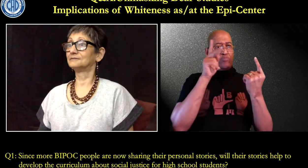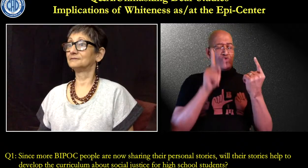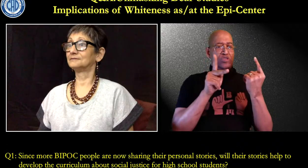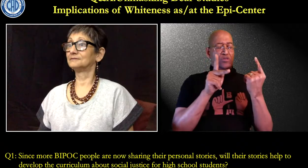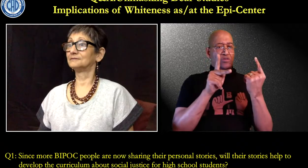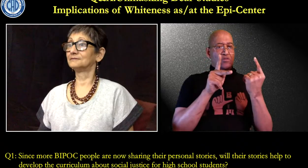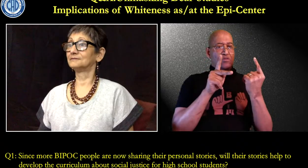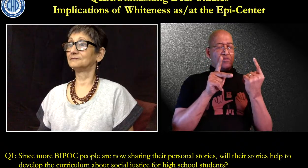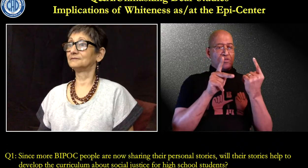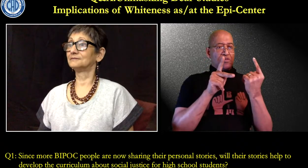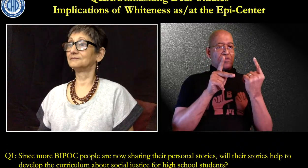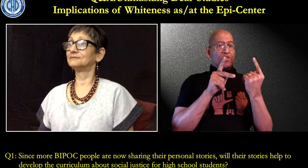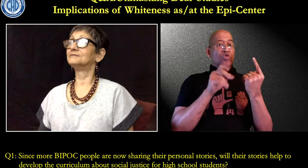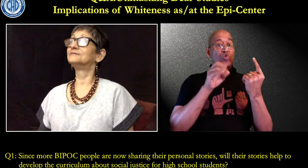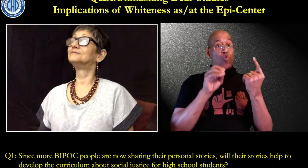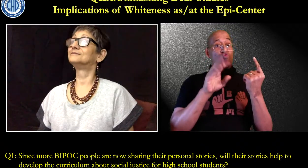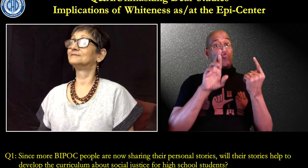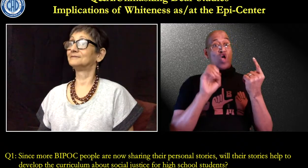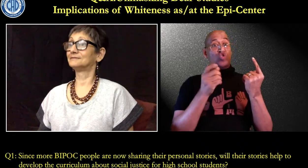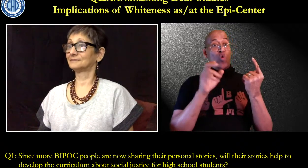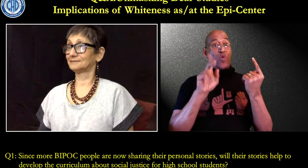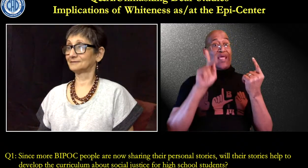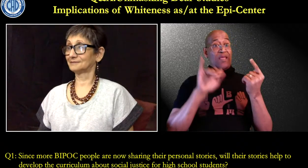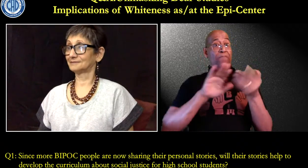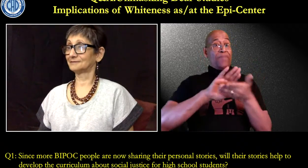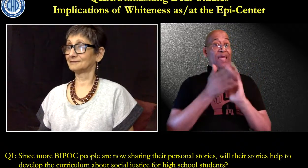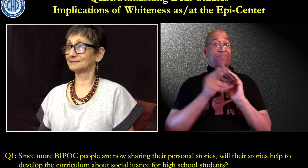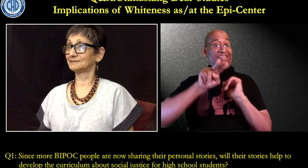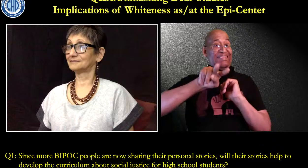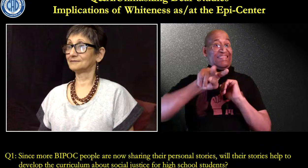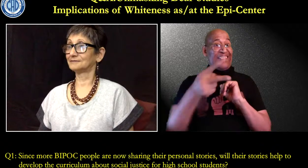Ellie School. And it's only one person.